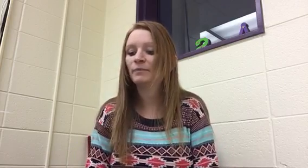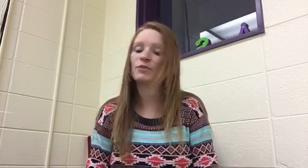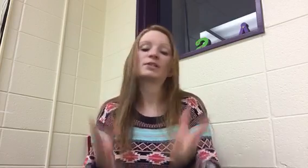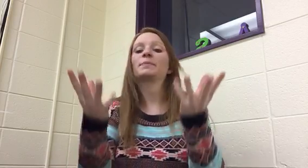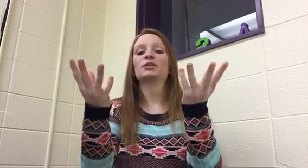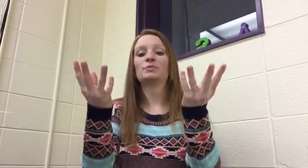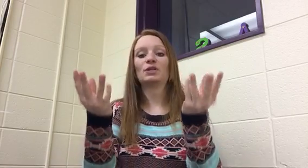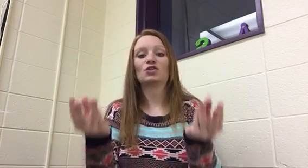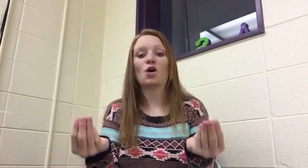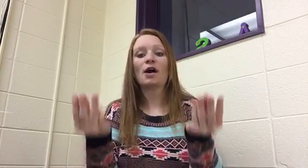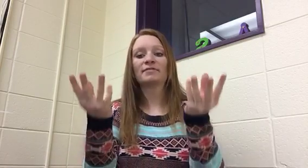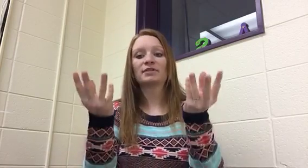For something to be soft.